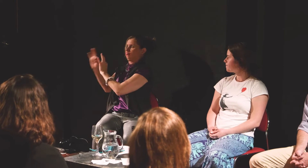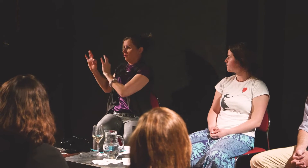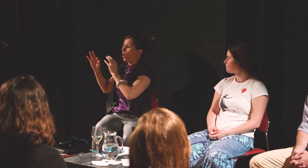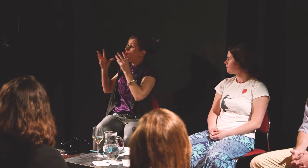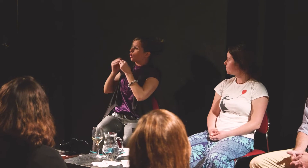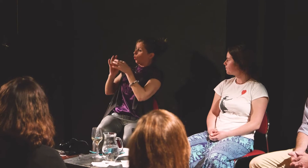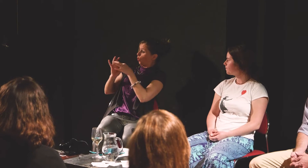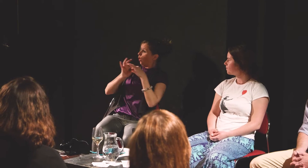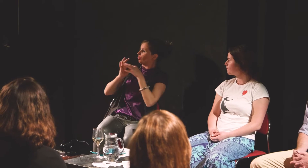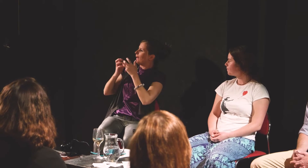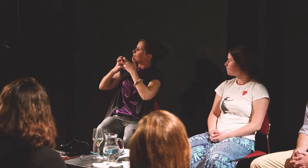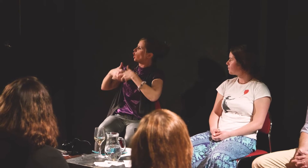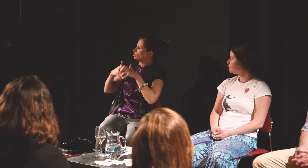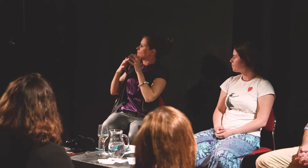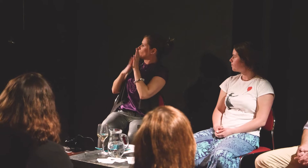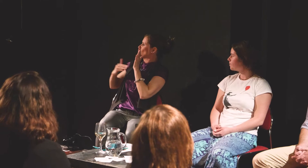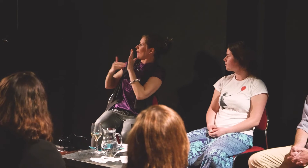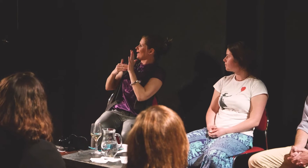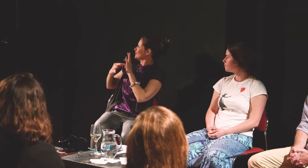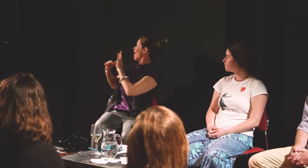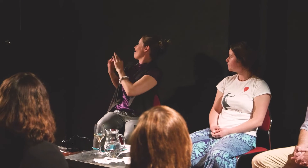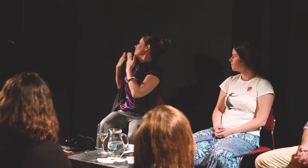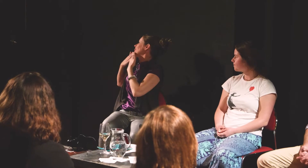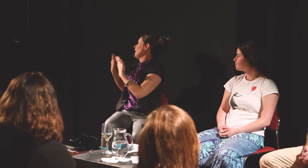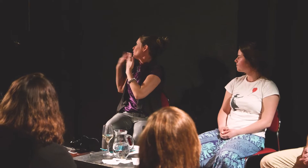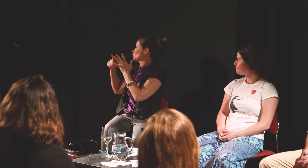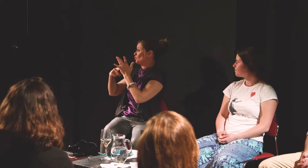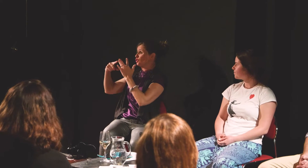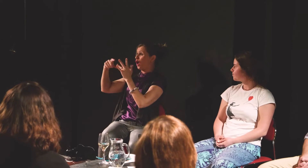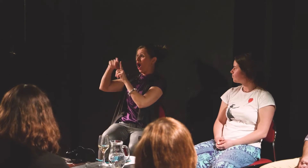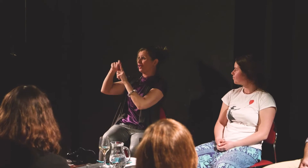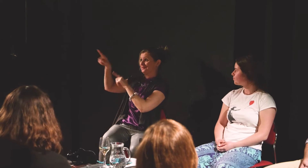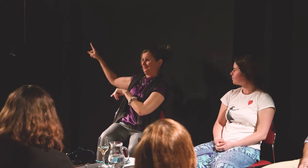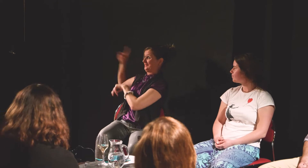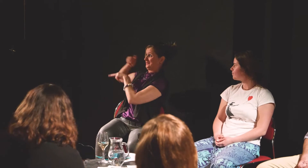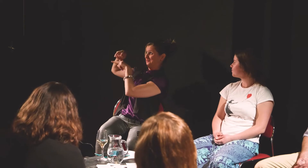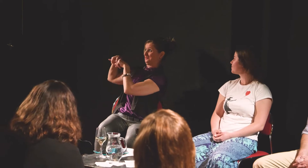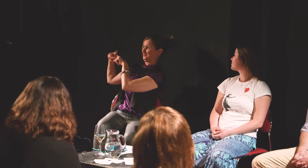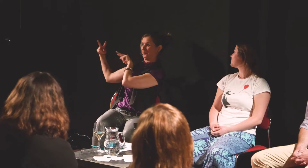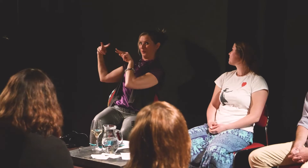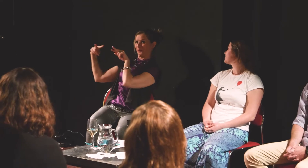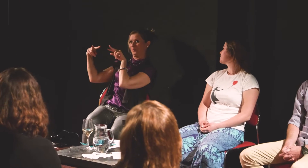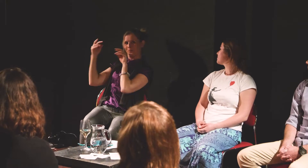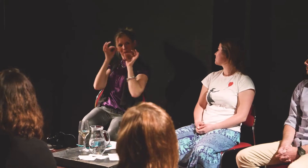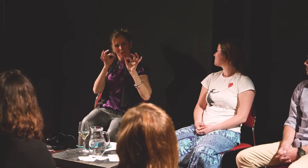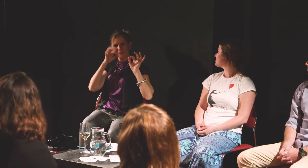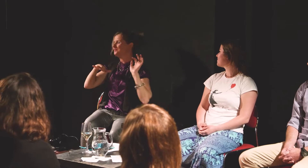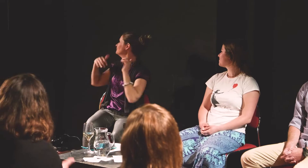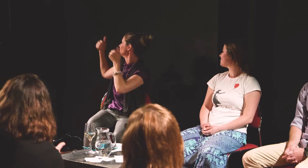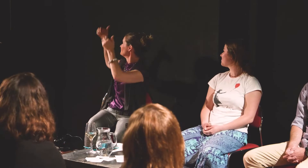So as I said, it has been organised with the Watercooler, as well as in conjunction with Merge. So as you can see, Todd's just